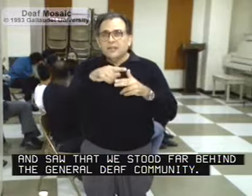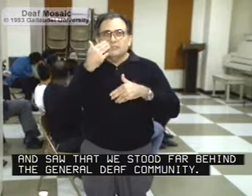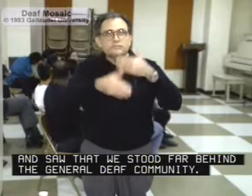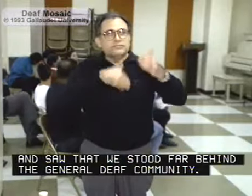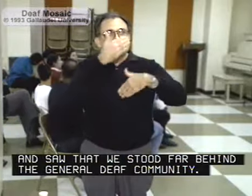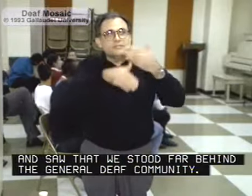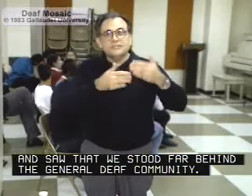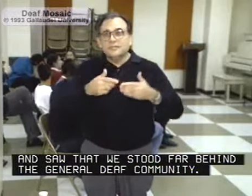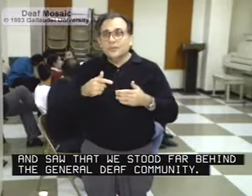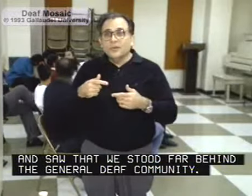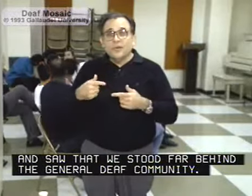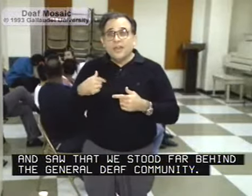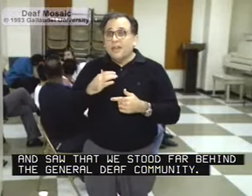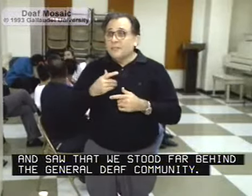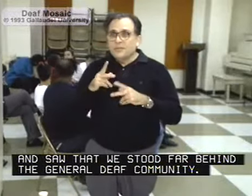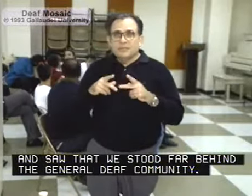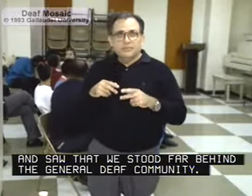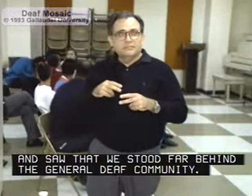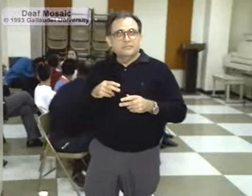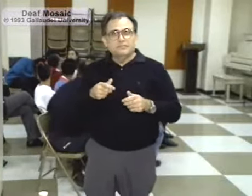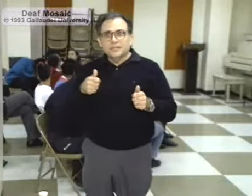far behind the general deaf community.